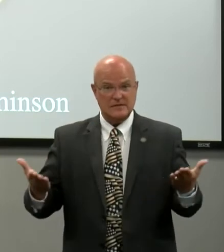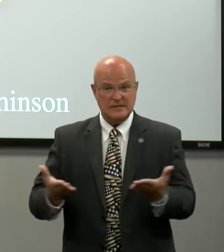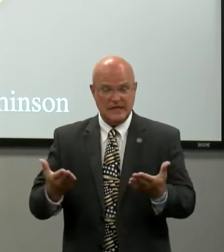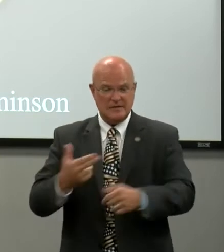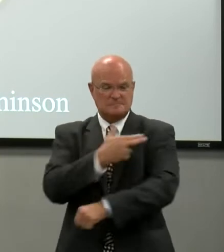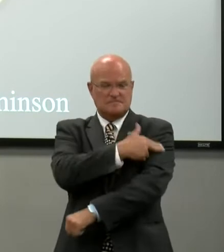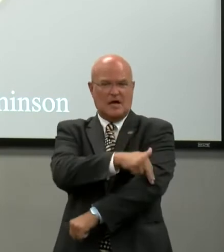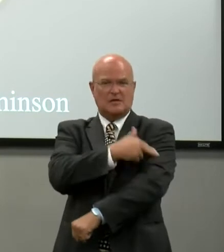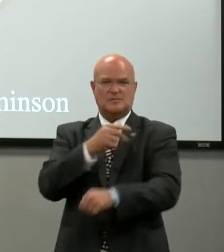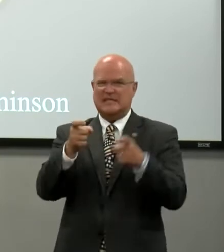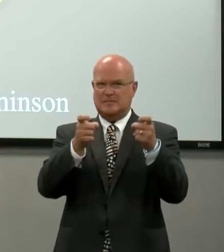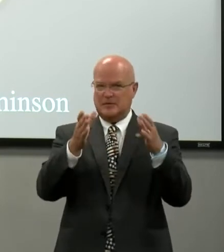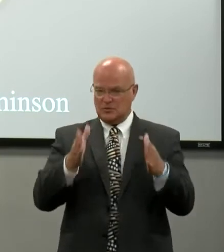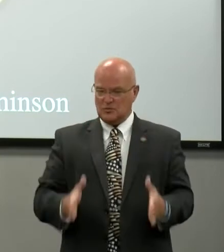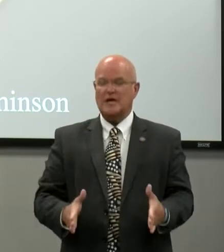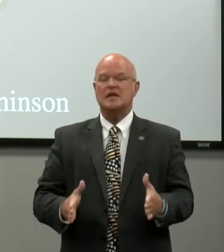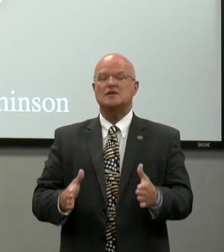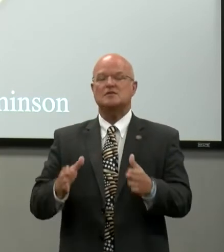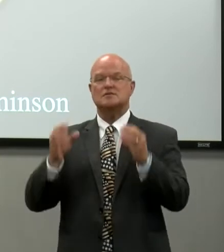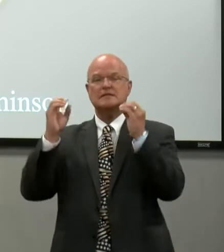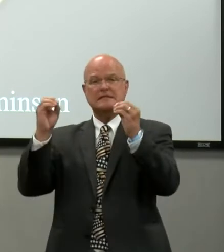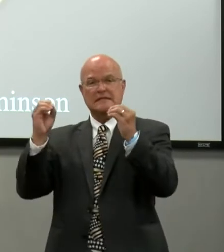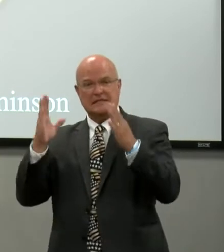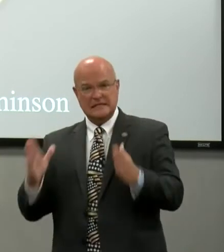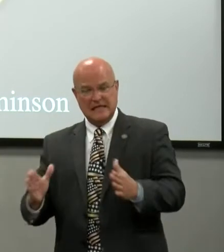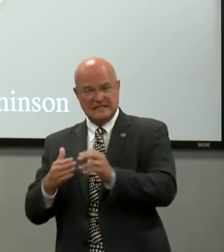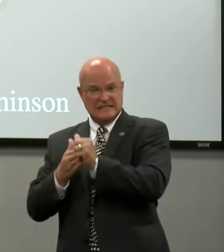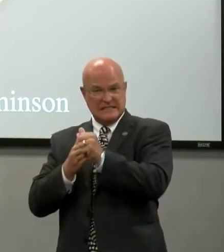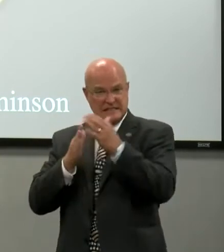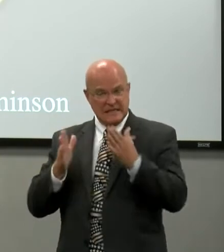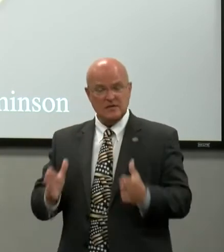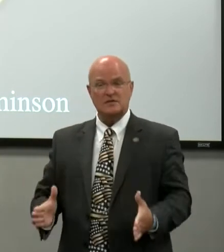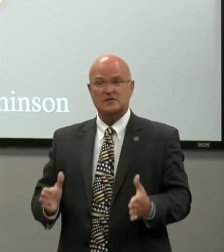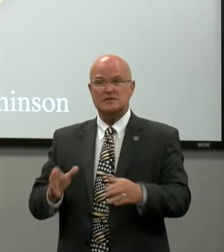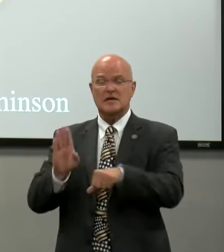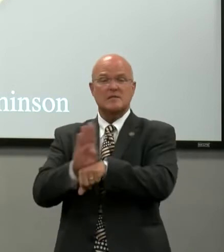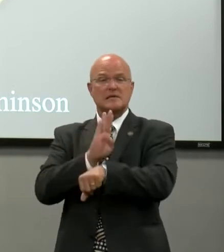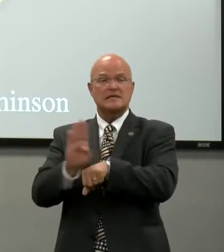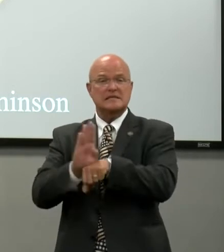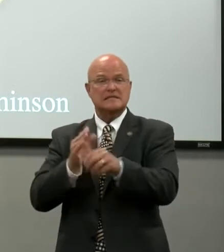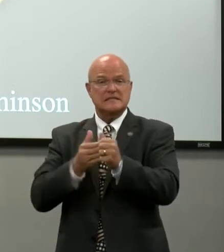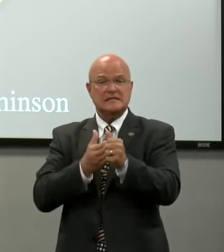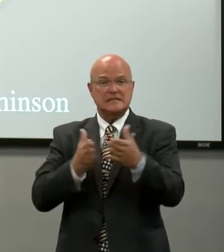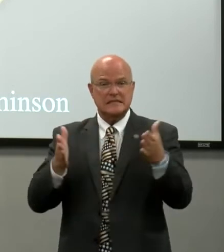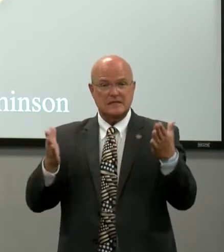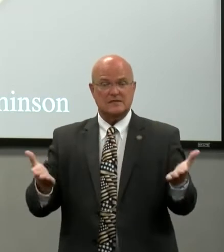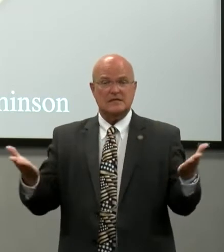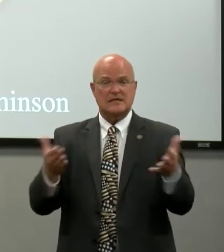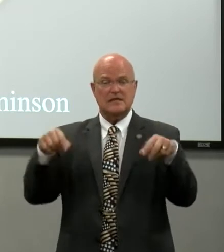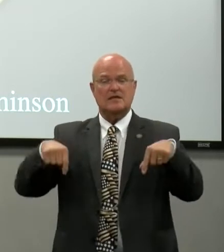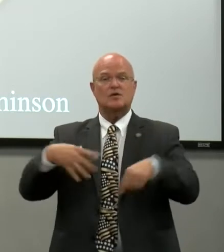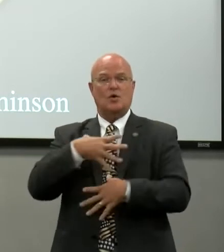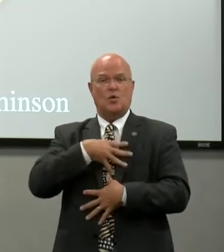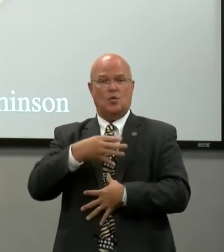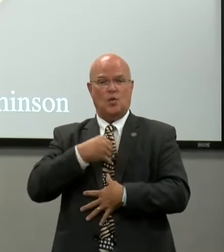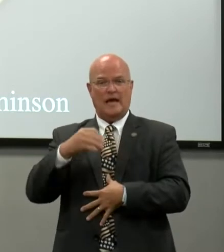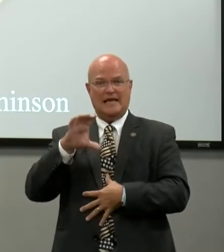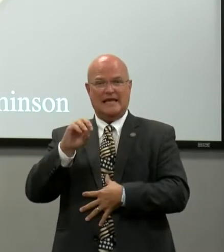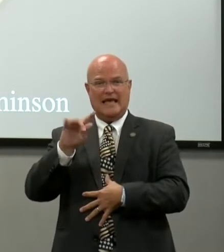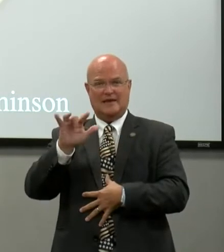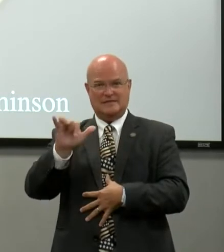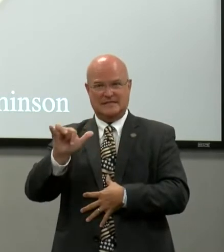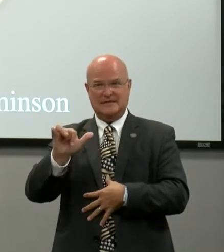hospital administrators, education leaders, business leaders here in White County, along